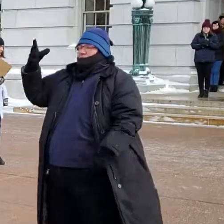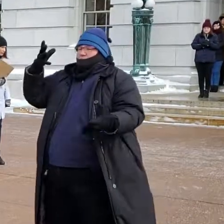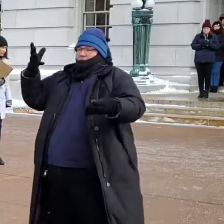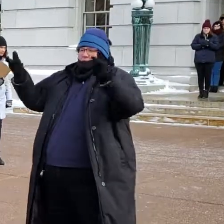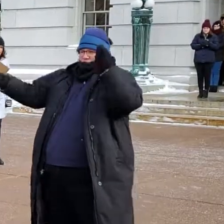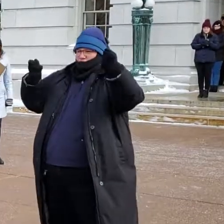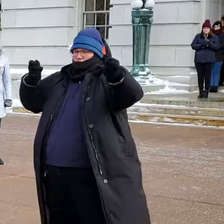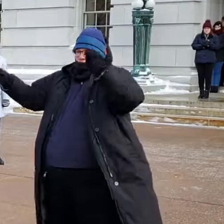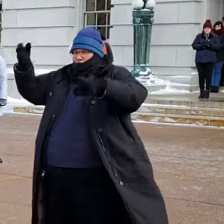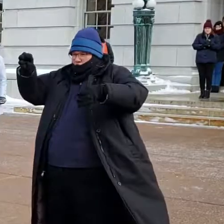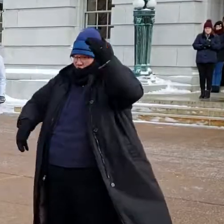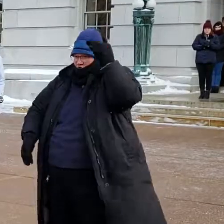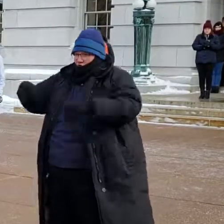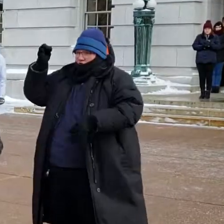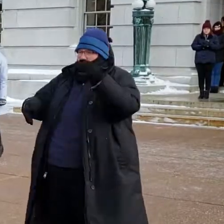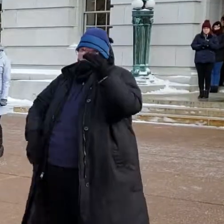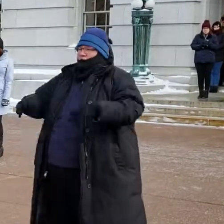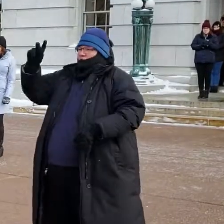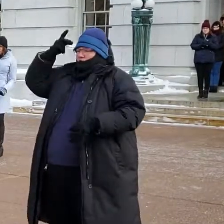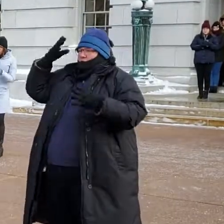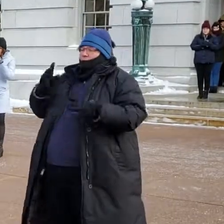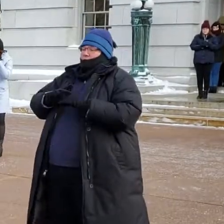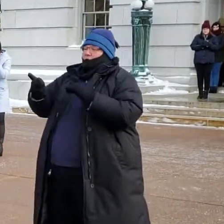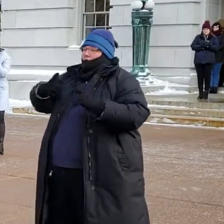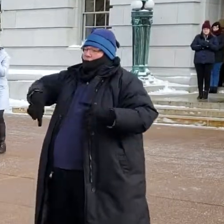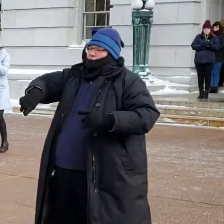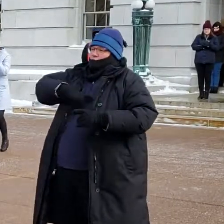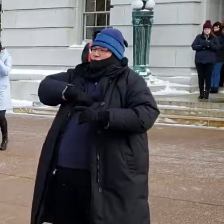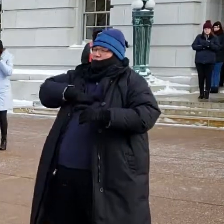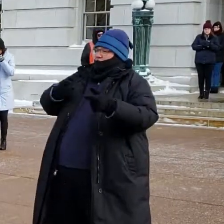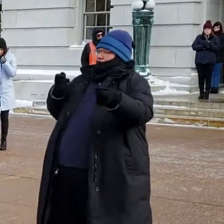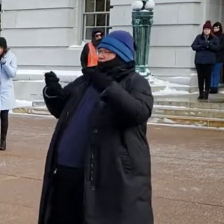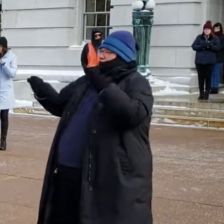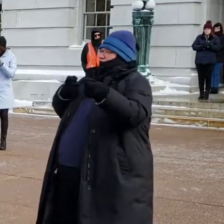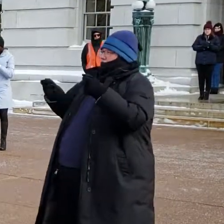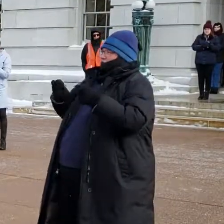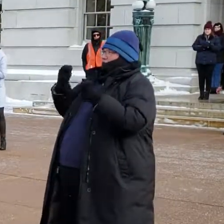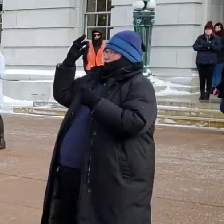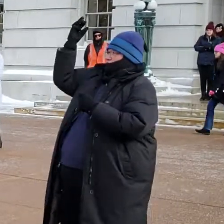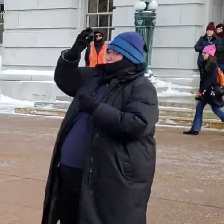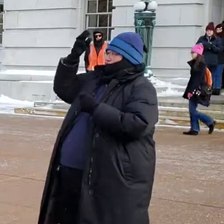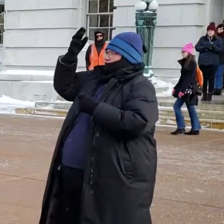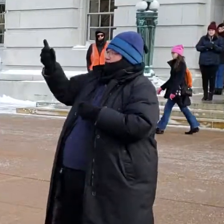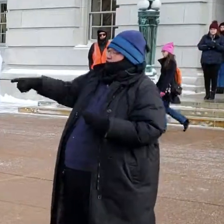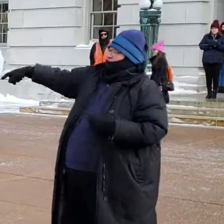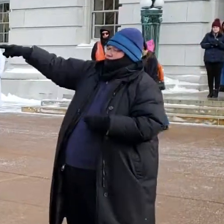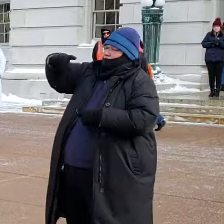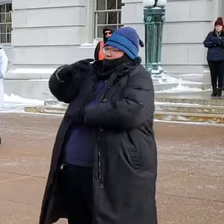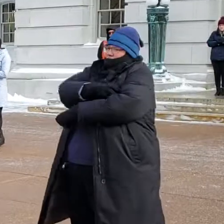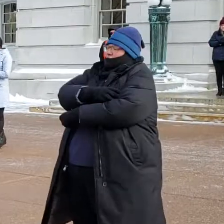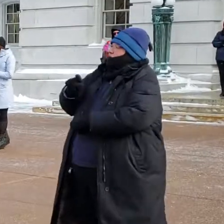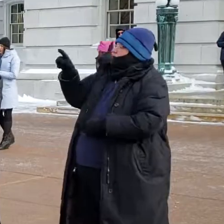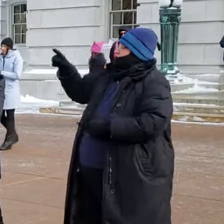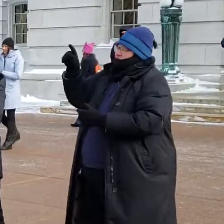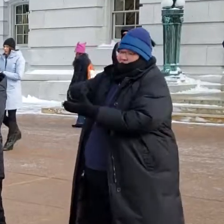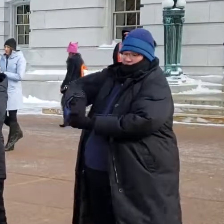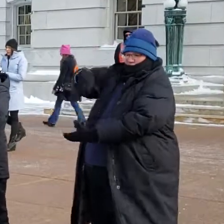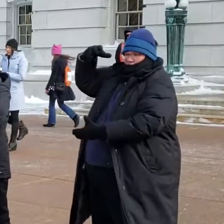but we control what makes them powerful. Without us, without our work, they have nothing.